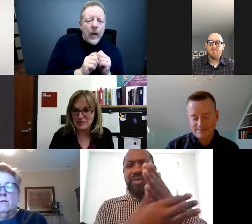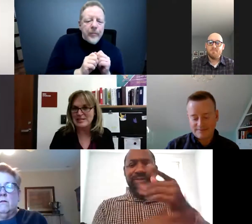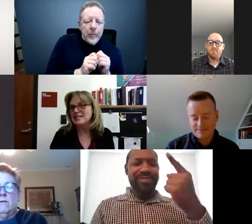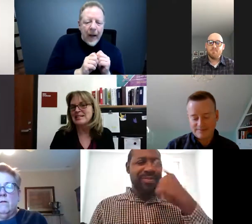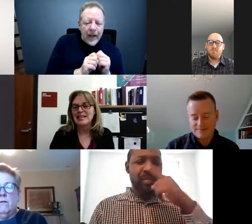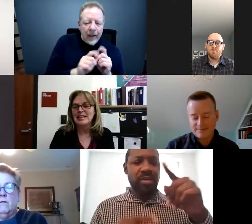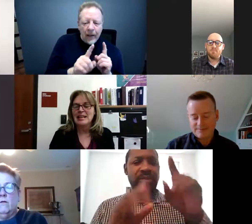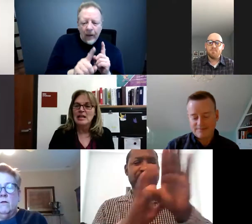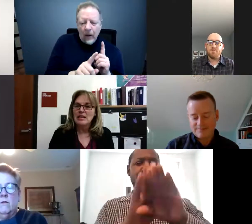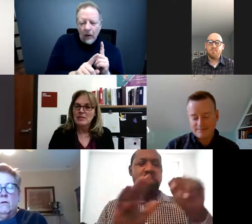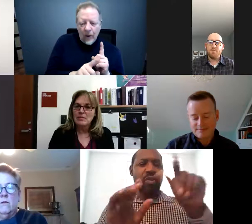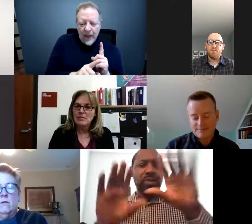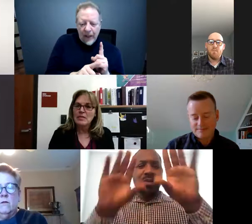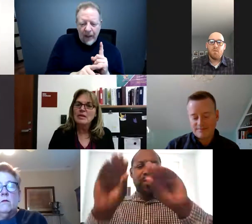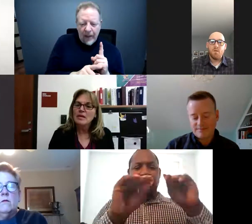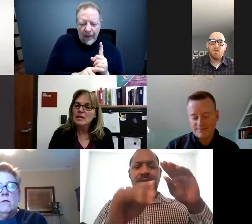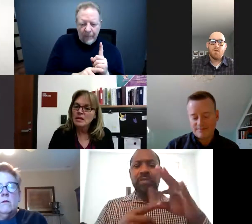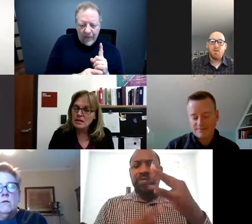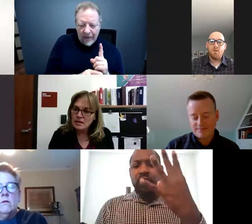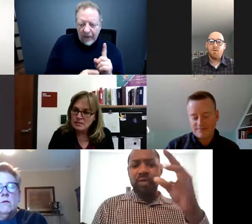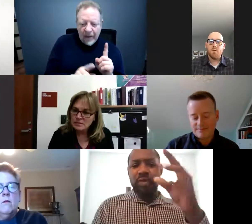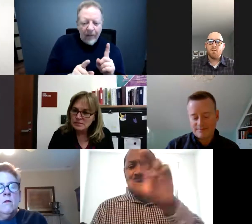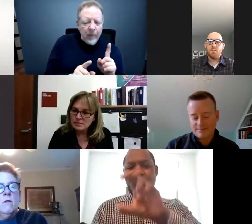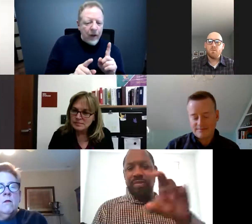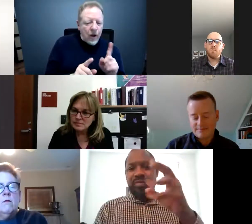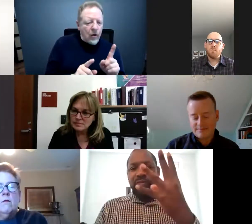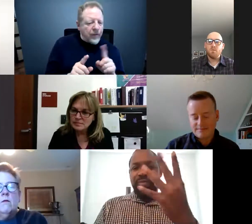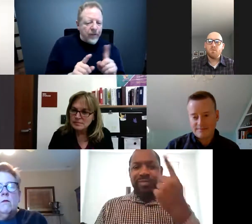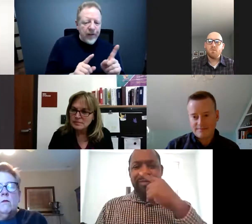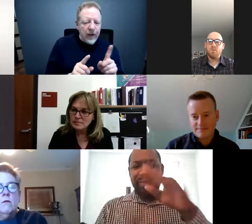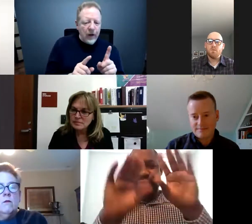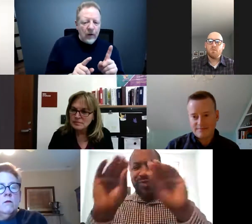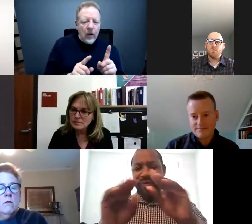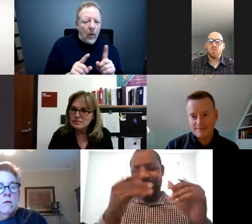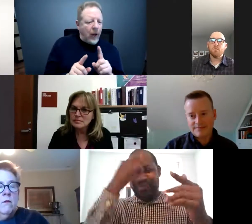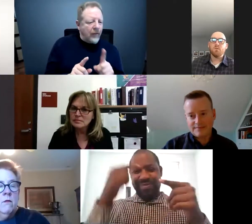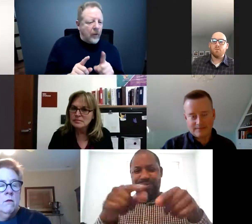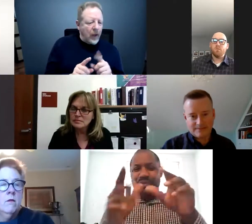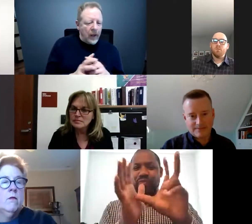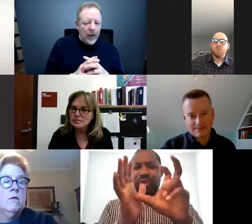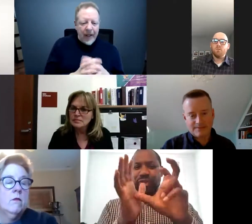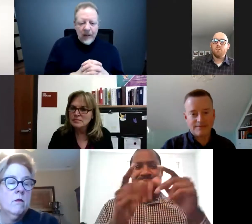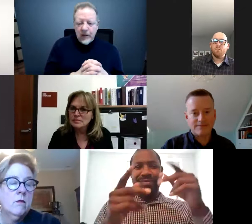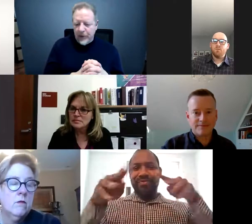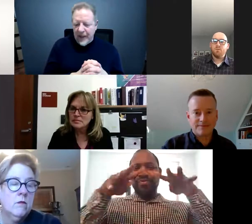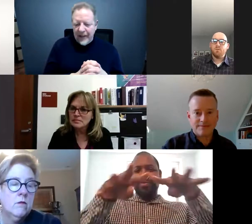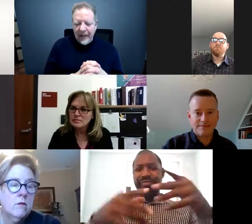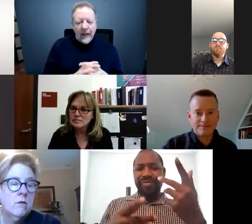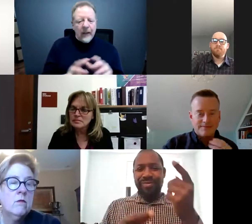this. Hold on a second. Can everybody turn off their video while Penny's presenting? So